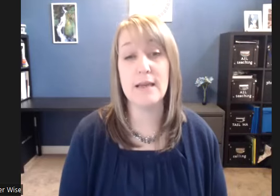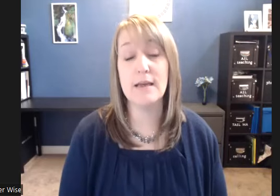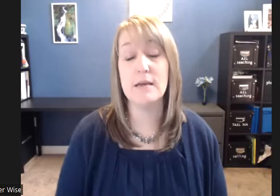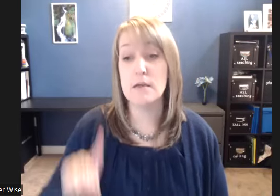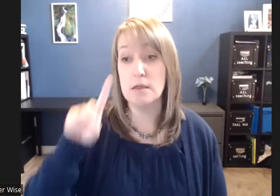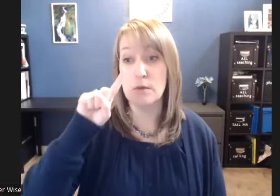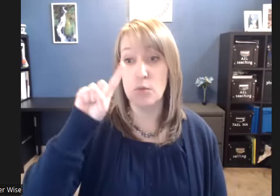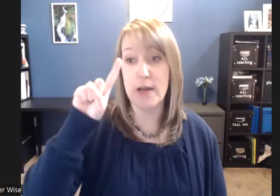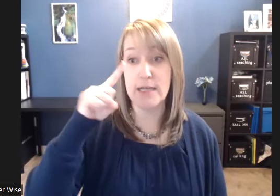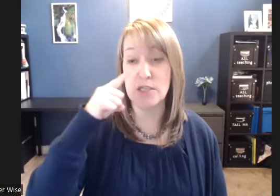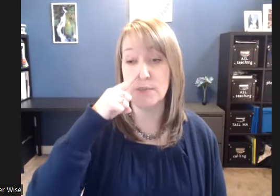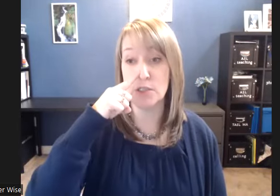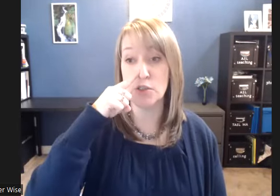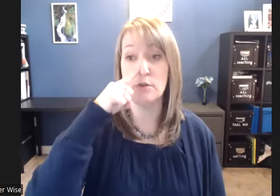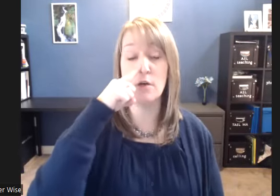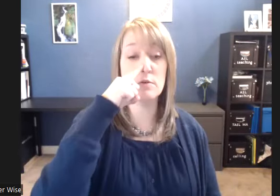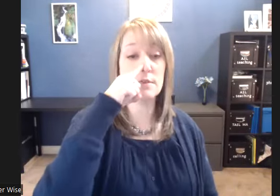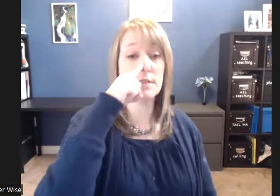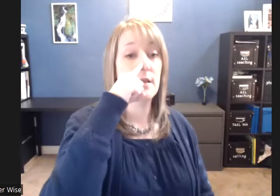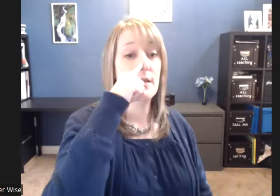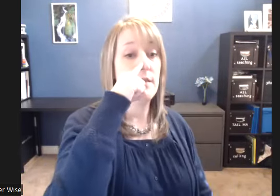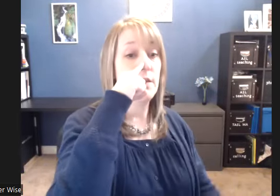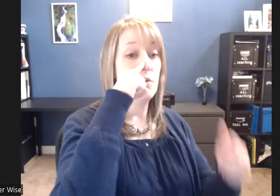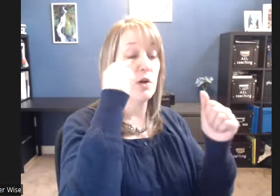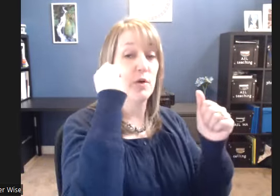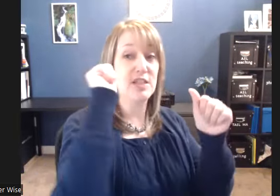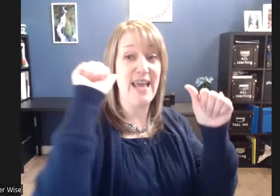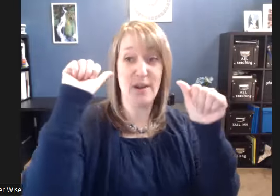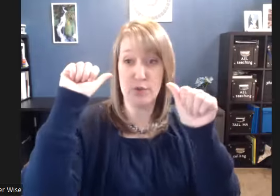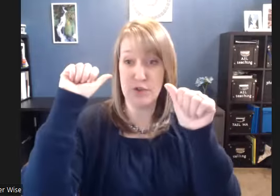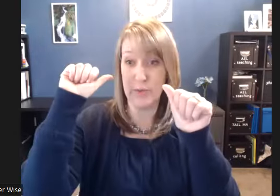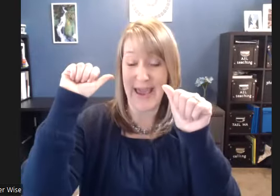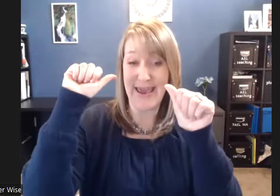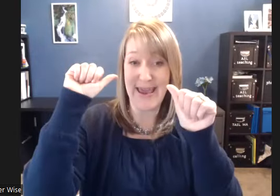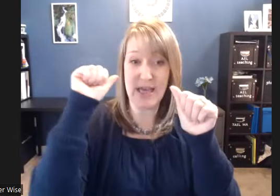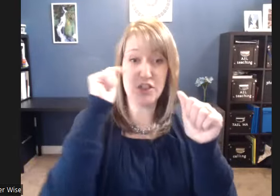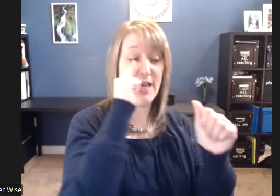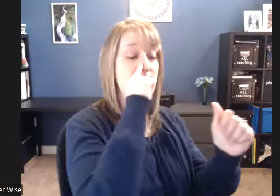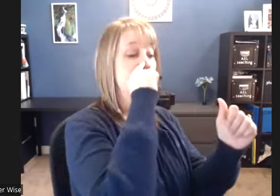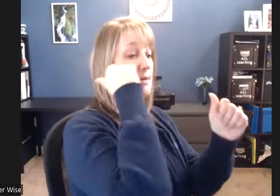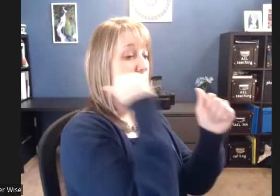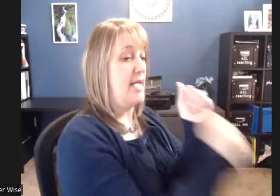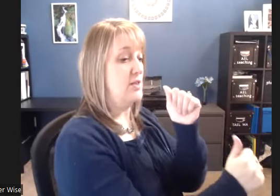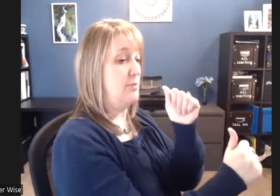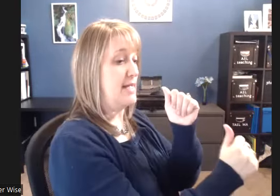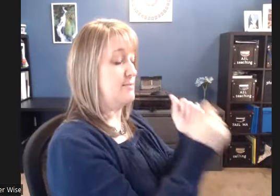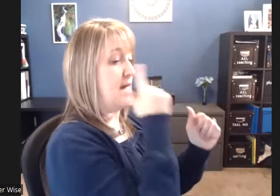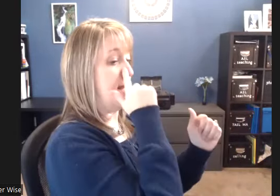Mean. One hand shape, touch your nose. Then you are going to end with 2 A hand shapes as you pass by.